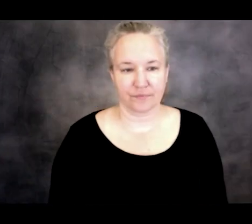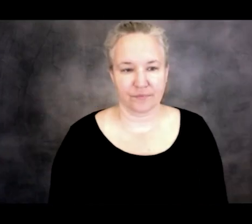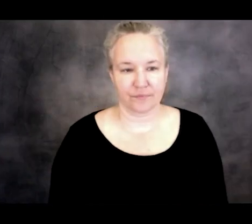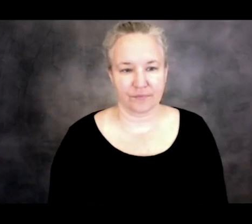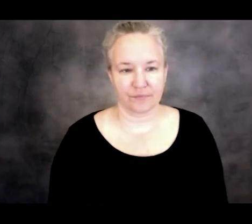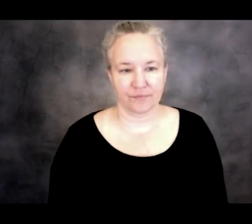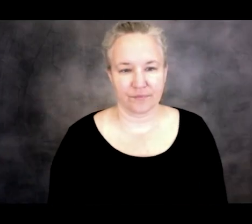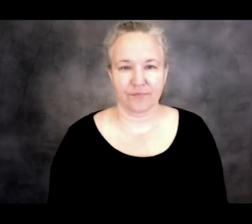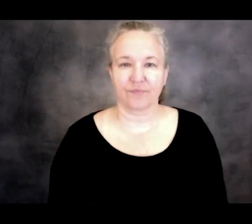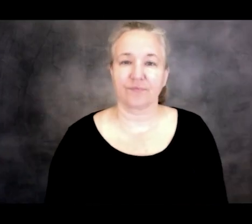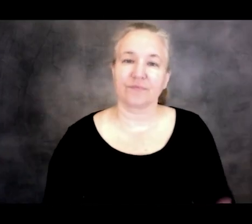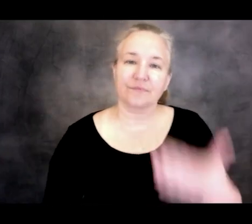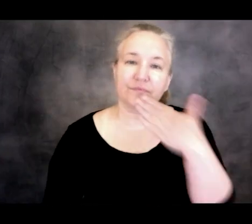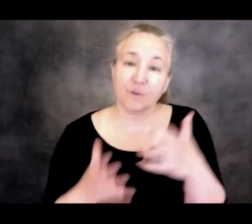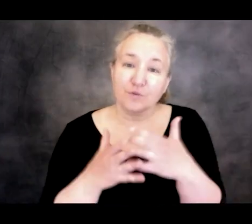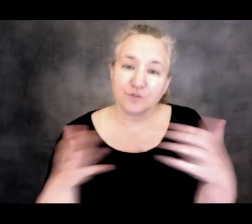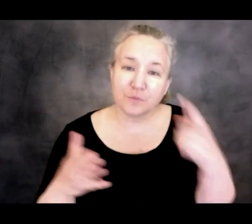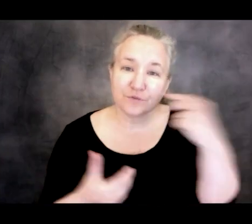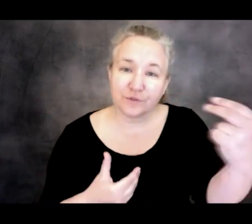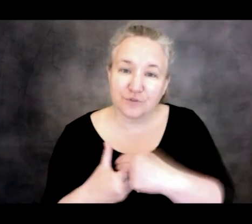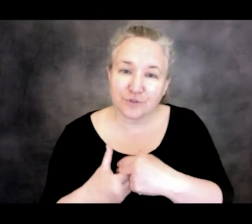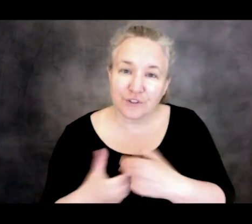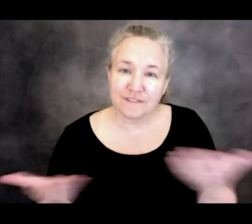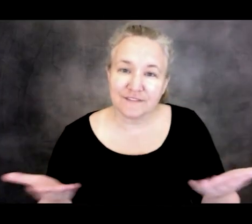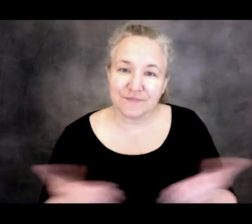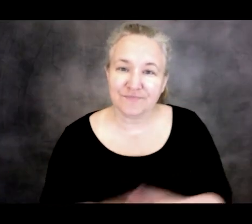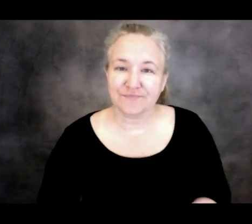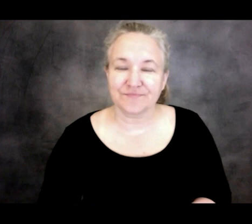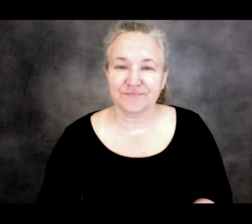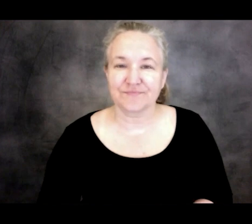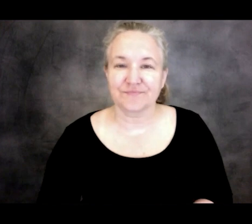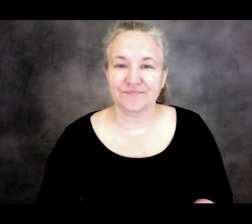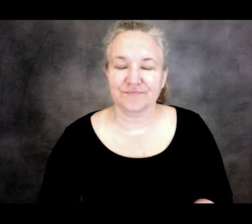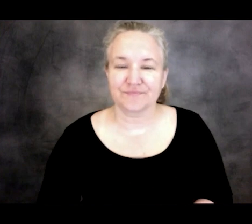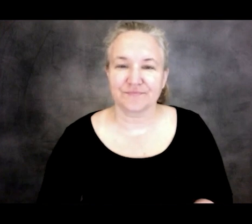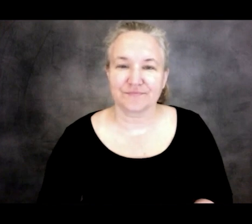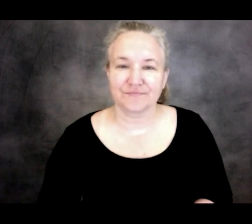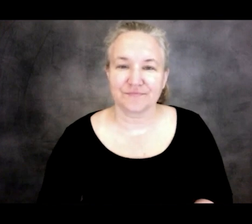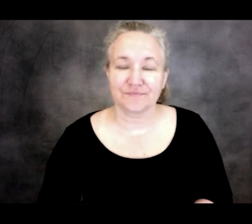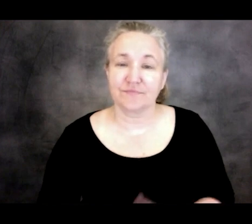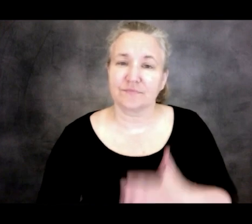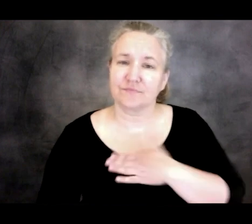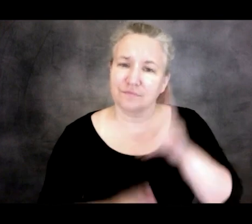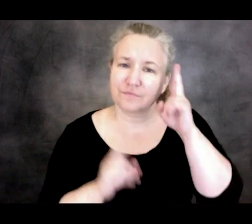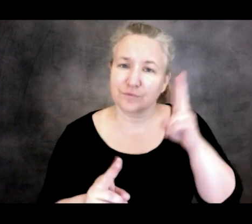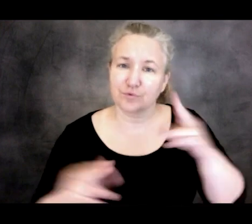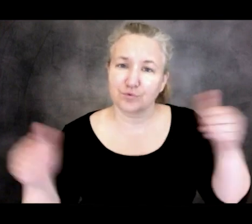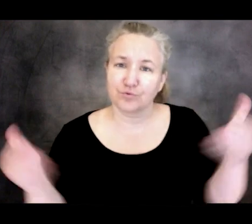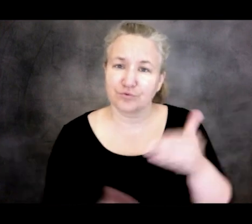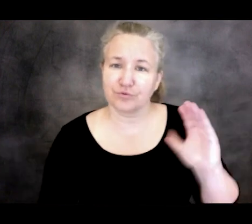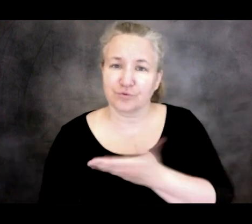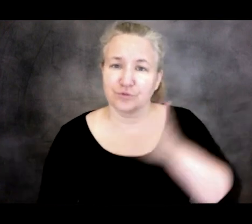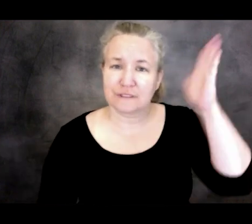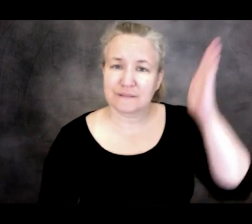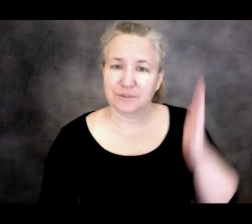Thank you so much for joining us. It is my great privilege to introduce our speaker